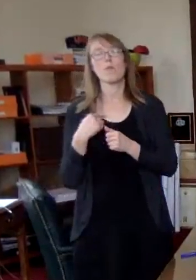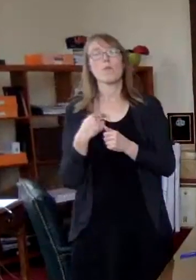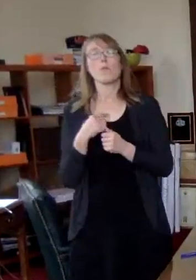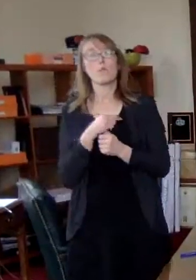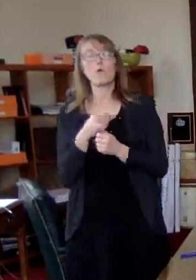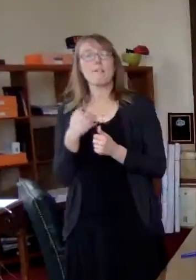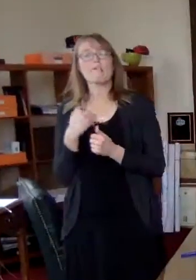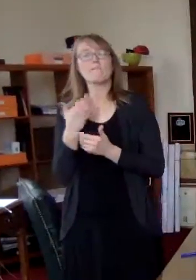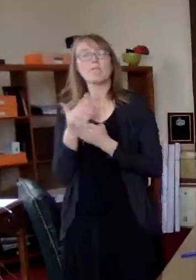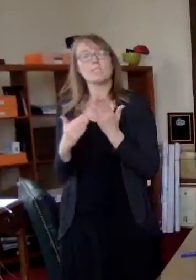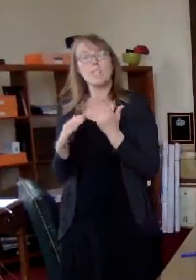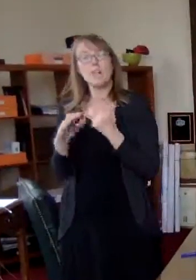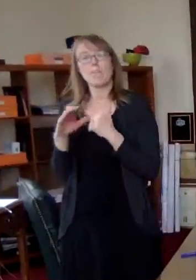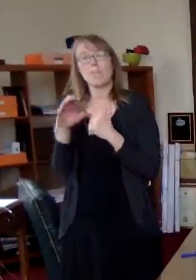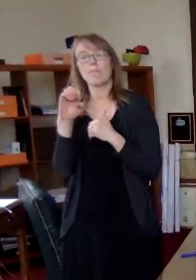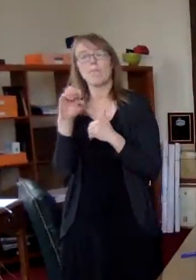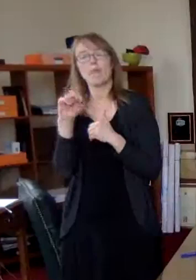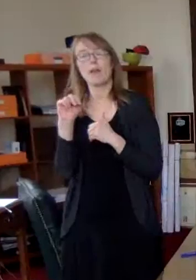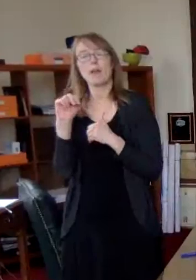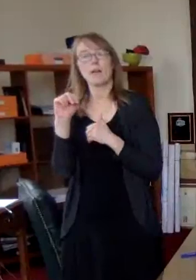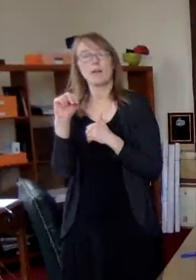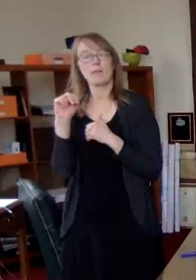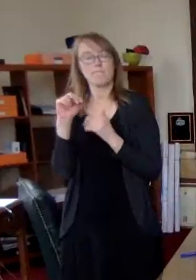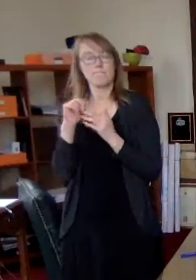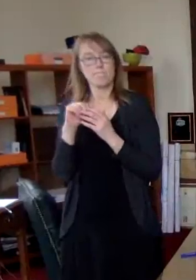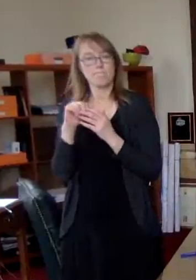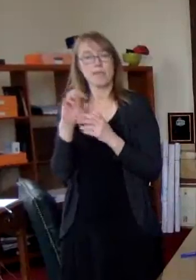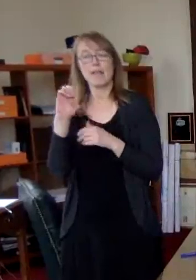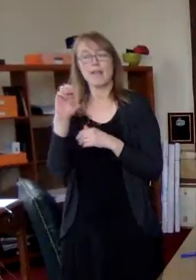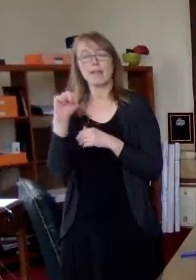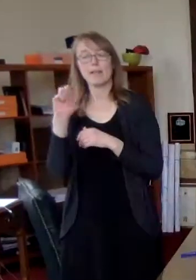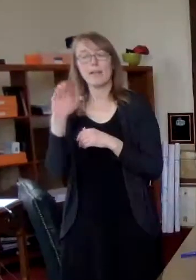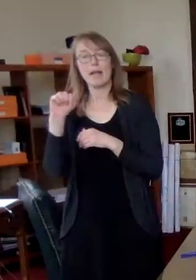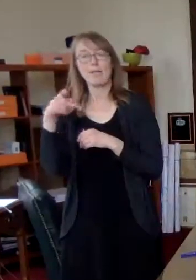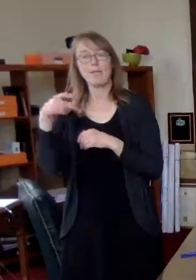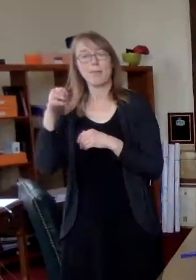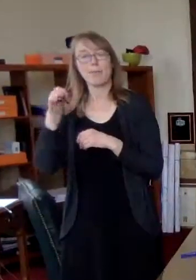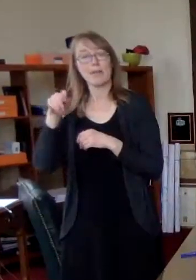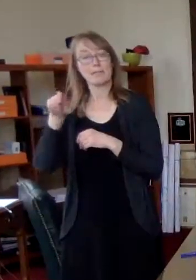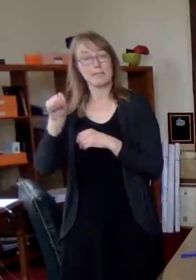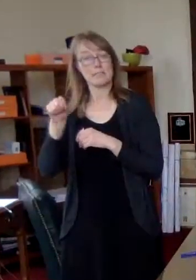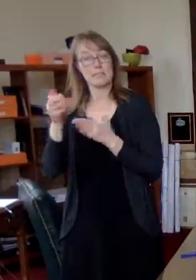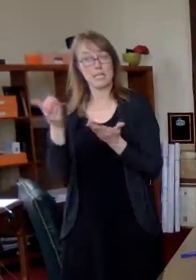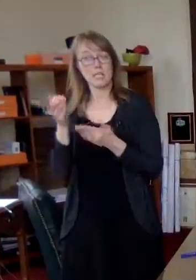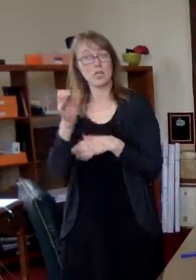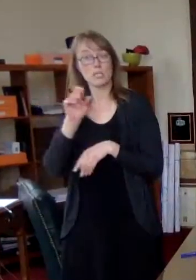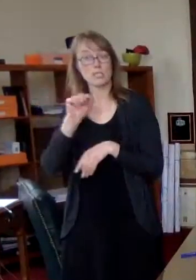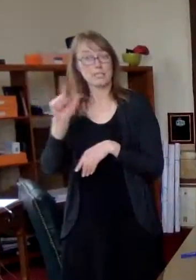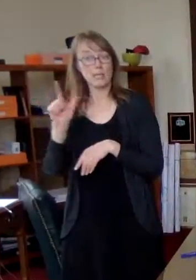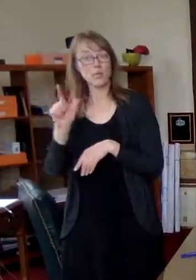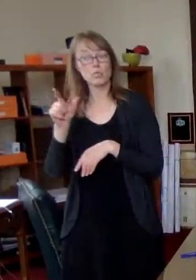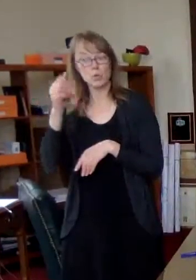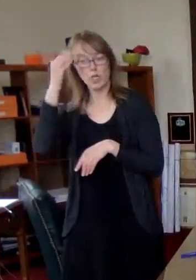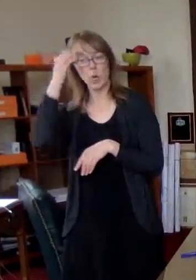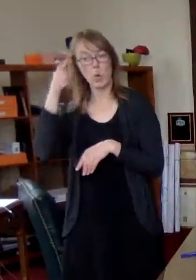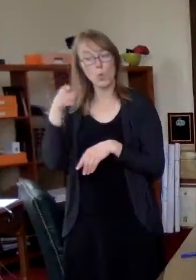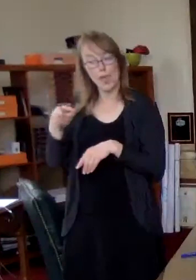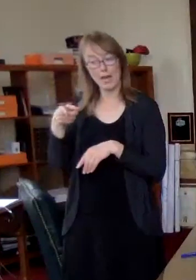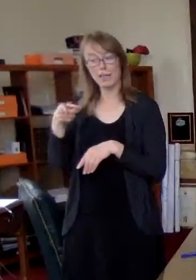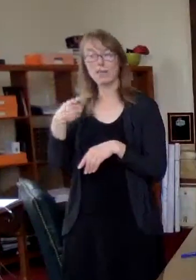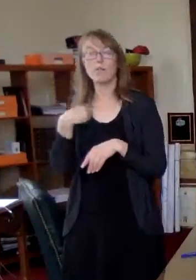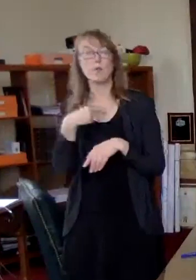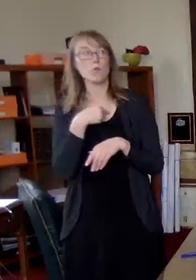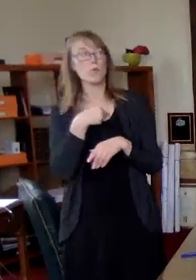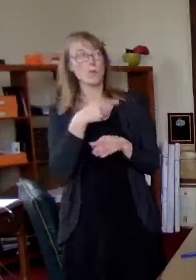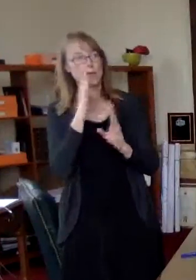followed the CDC guidelines on that, and we are not breaking up those encampments at this point in time because CDC has